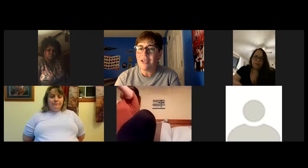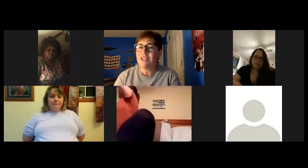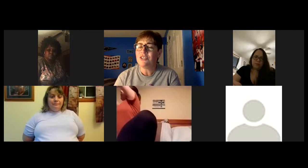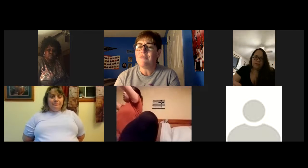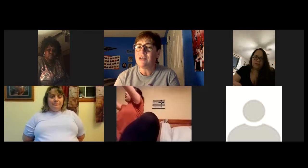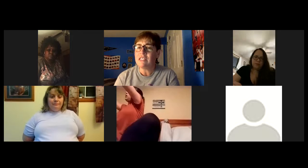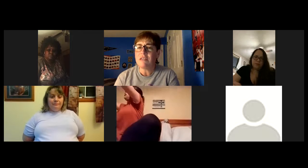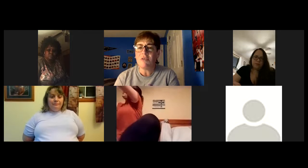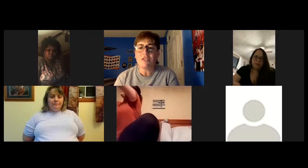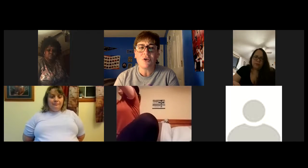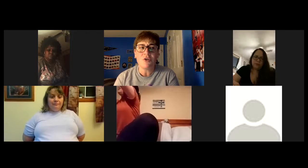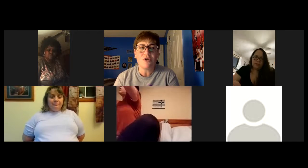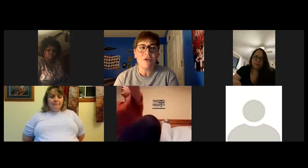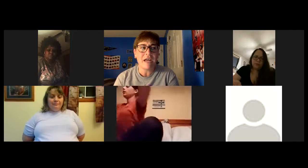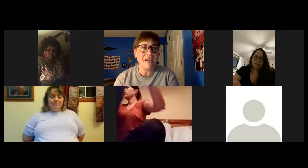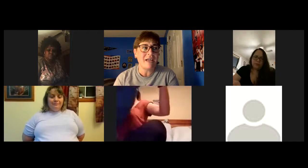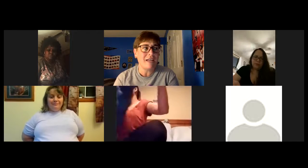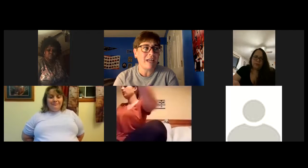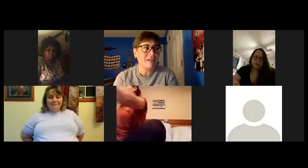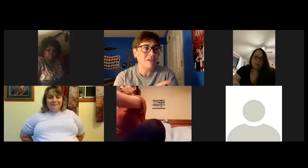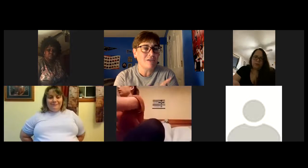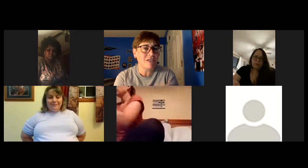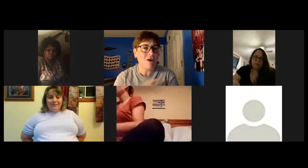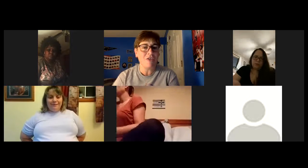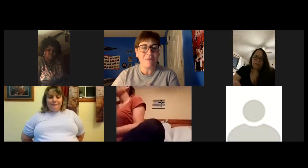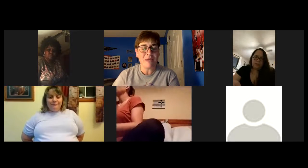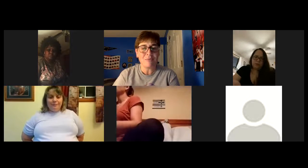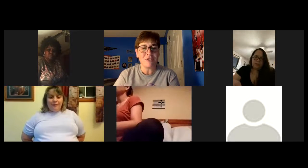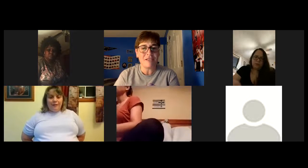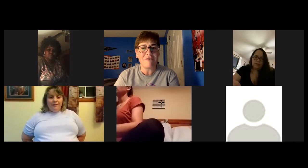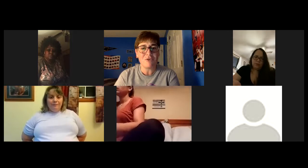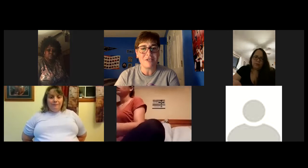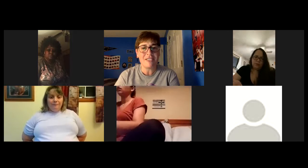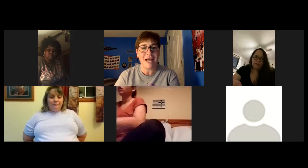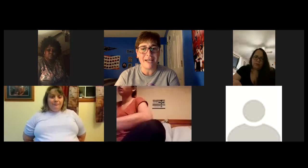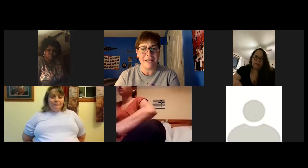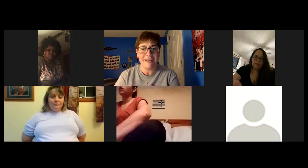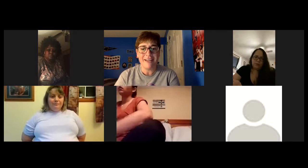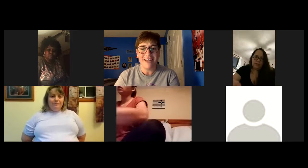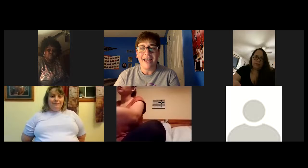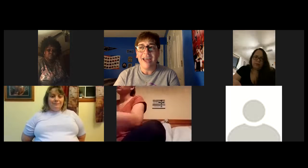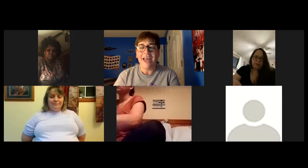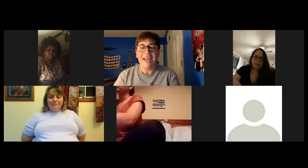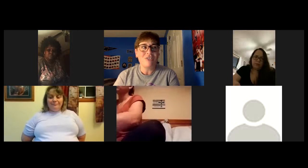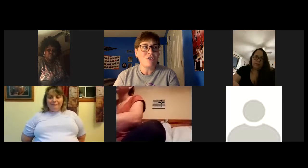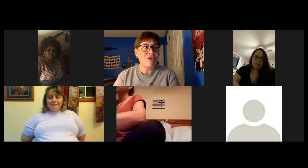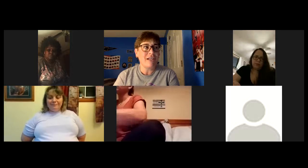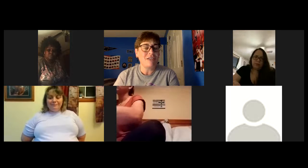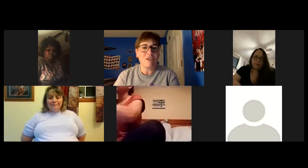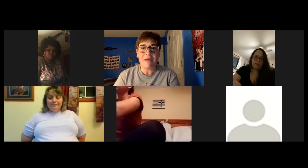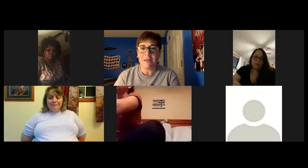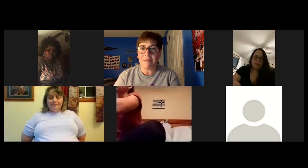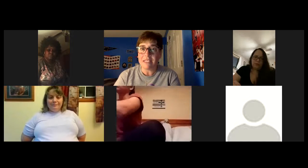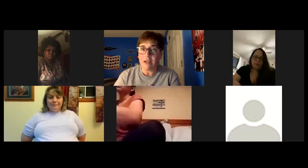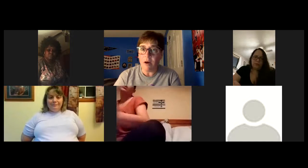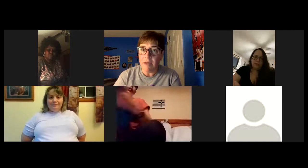just very slowly turn your head and look at all the people to the left who are signing. And he just turned and he